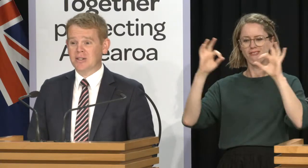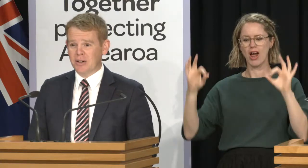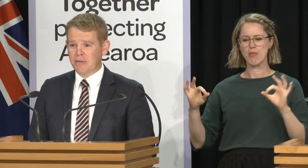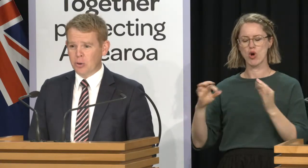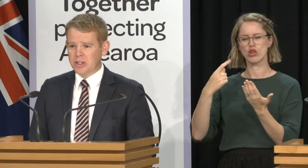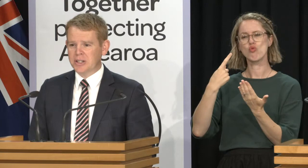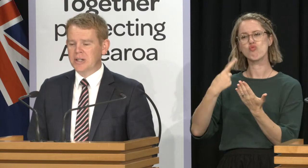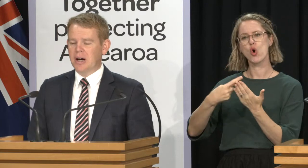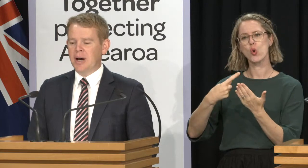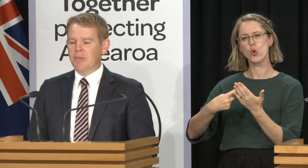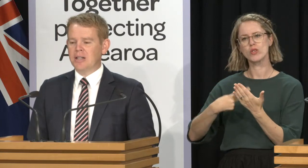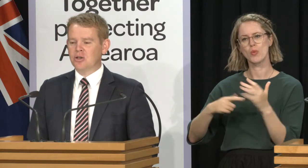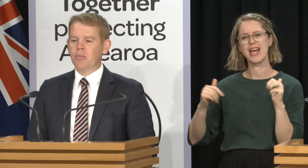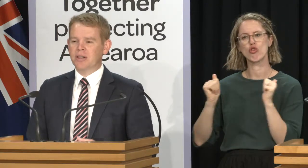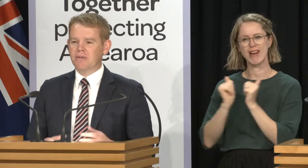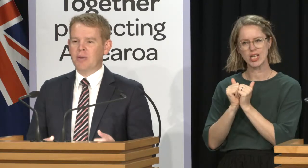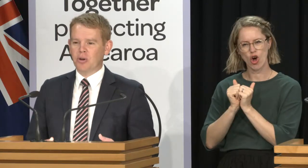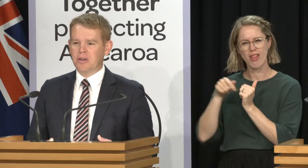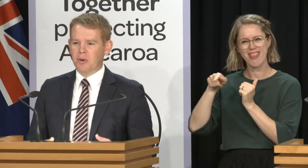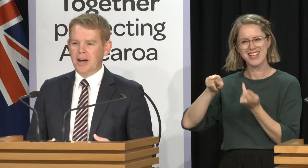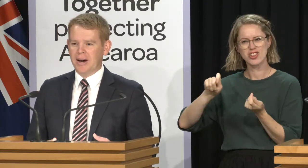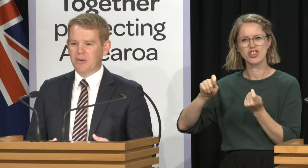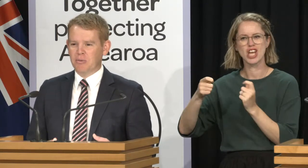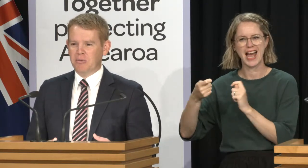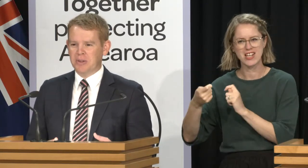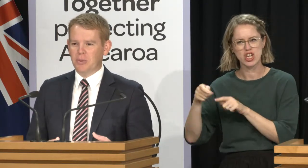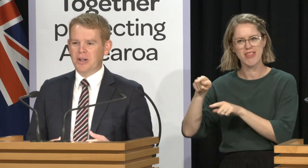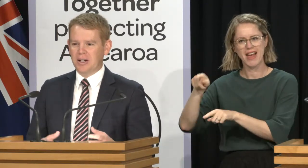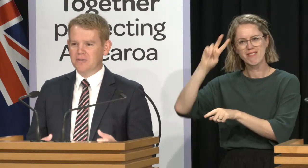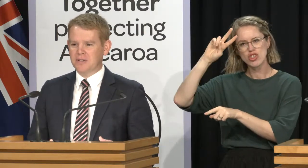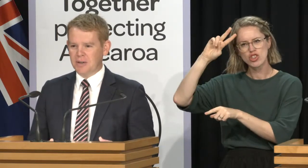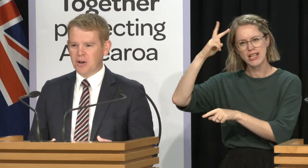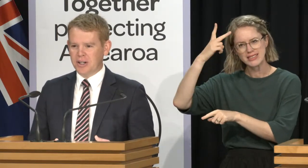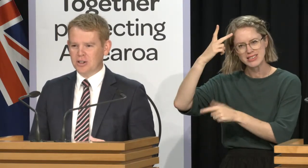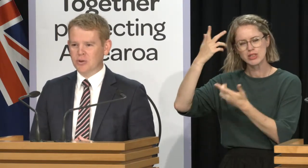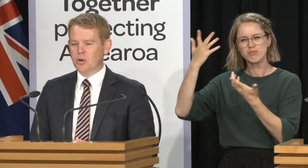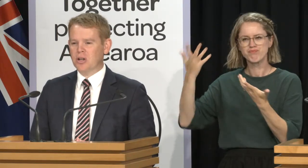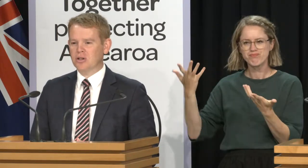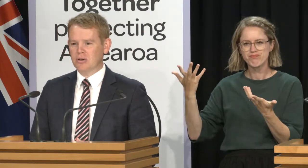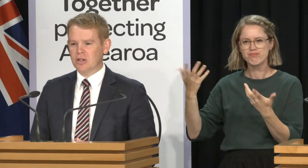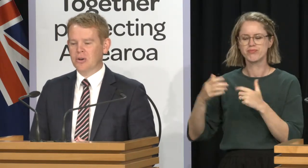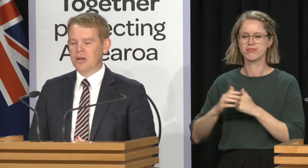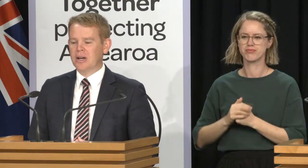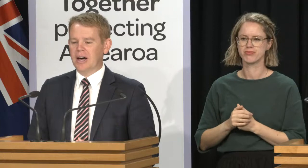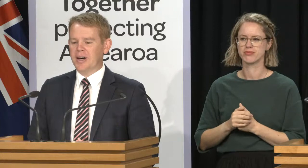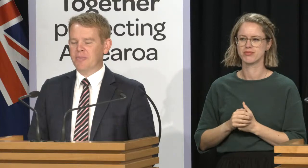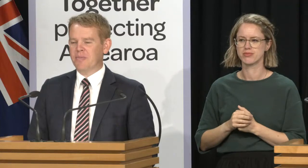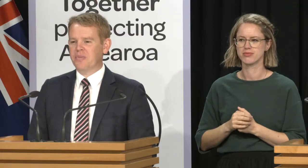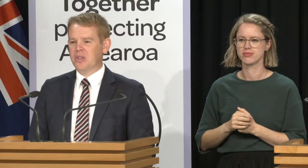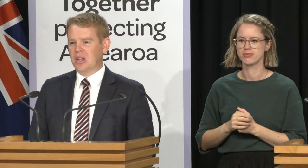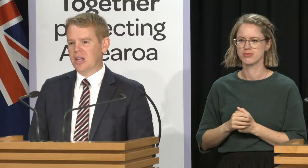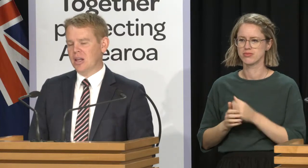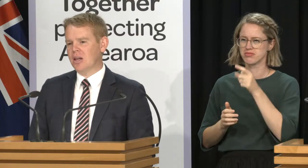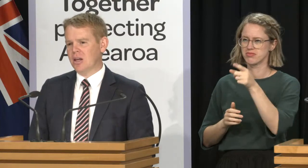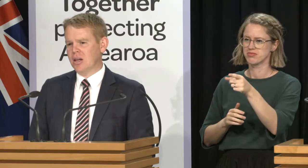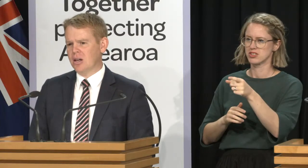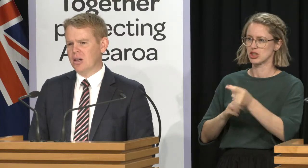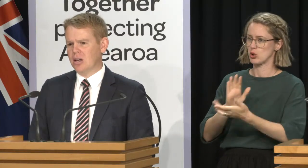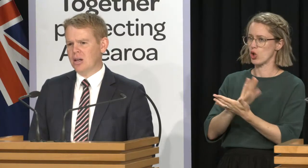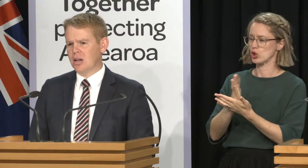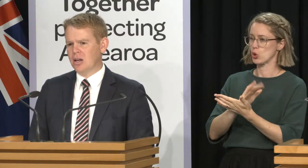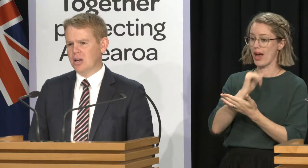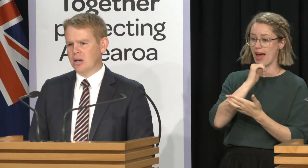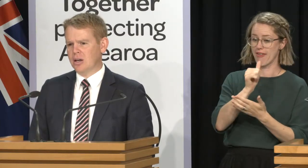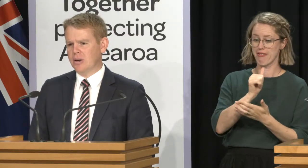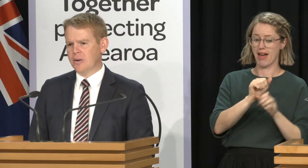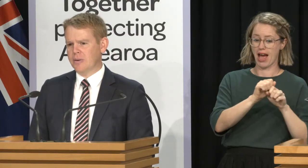as things have unfolded, has not been the framework that we now find ourselves working to. So. How they would respond